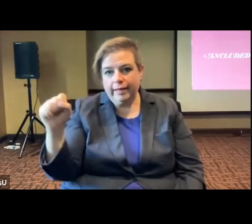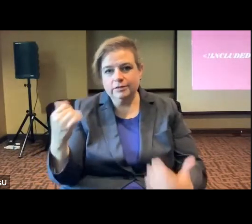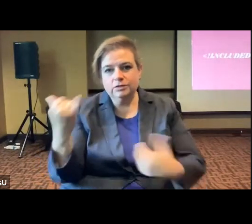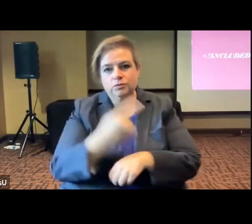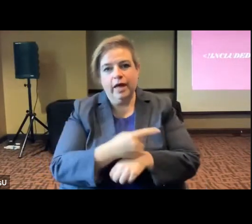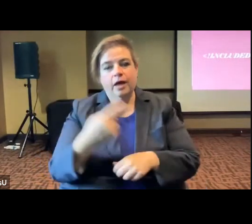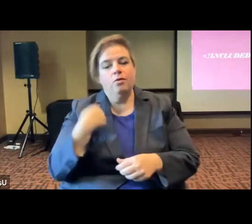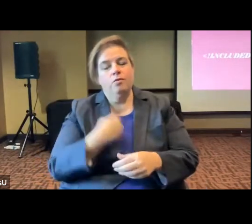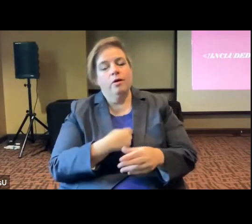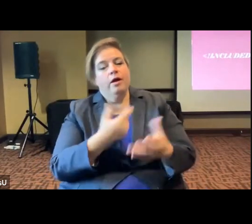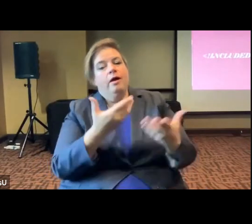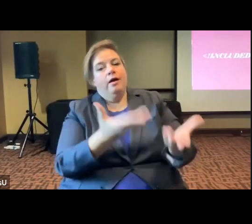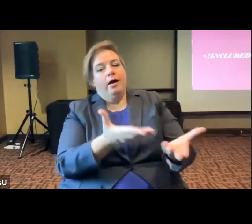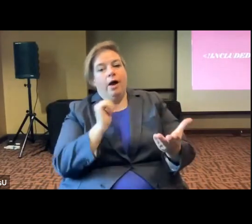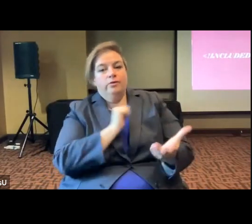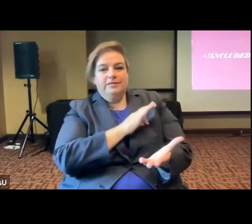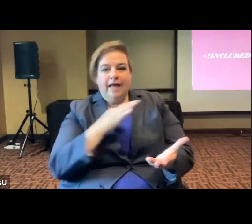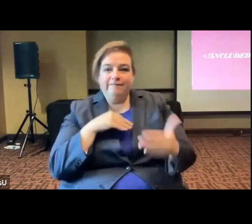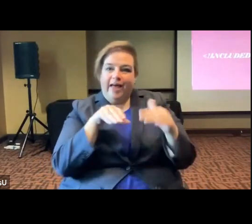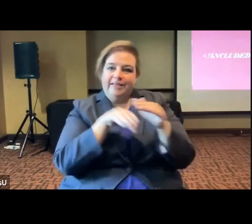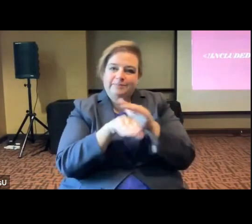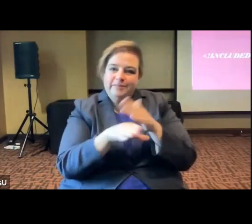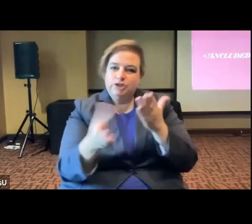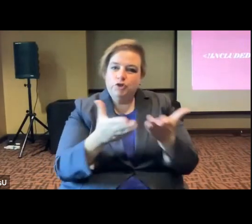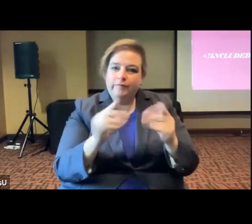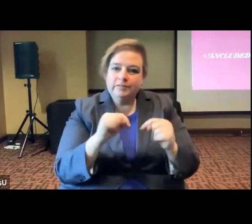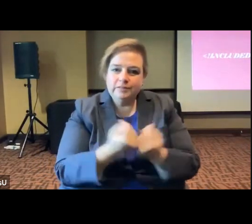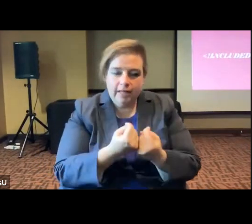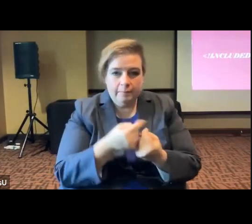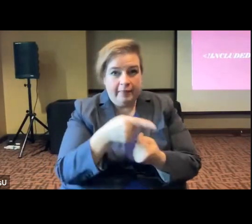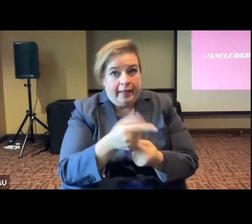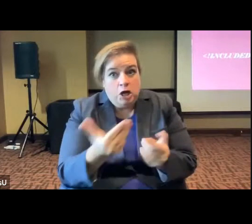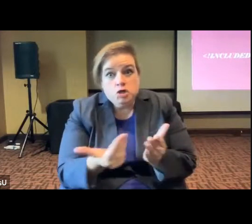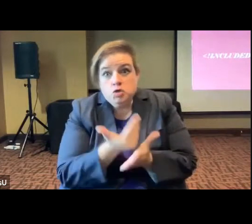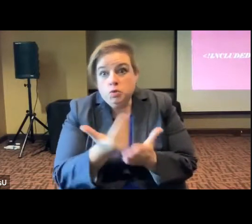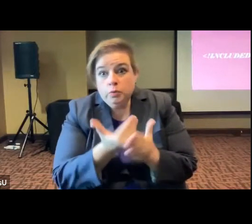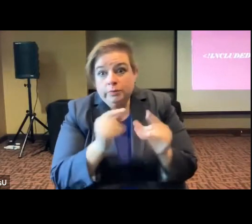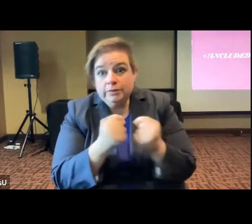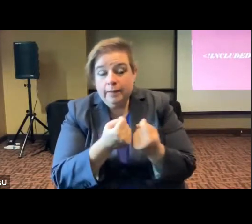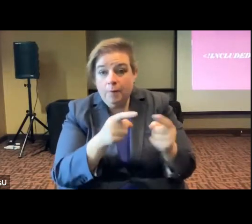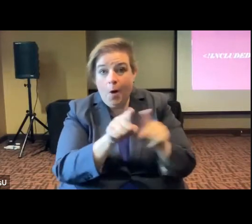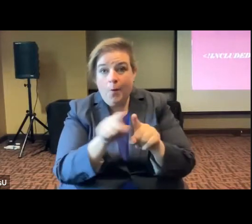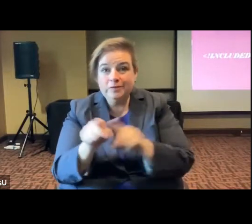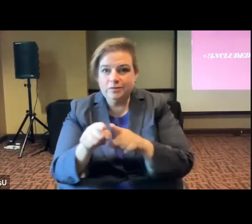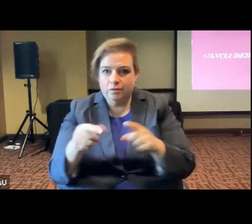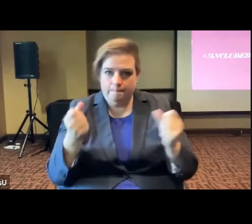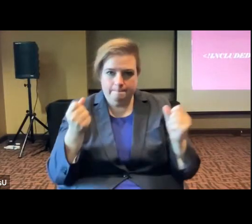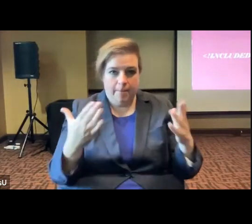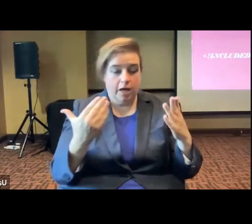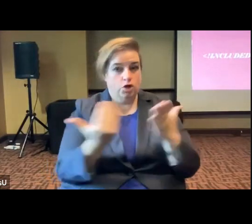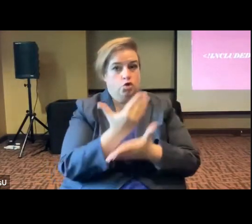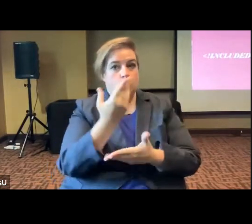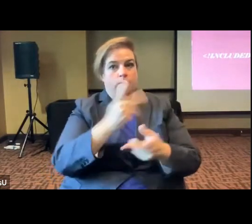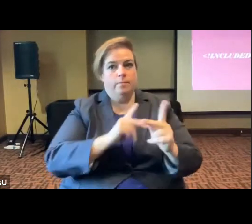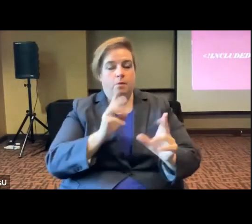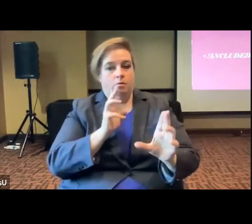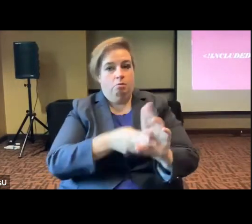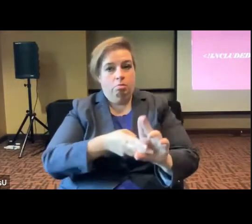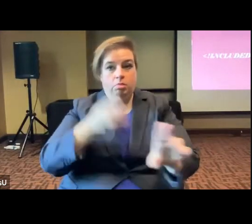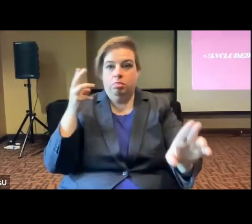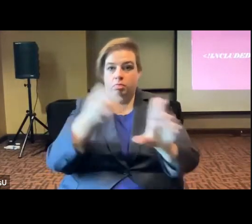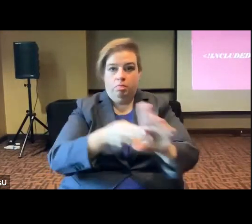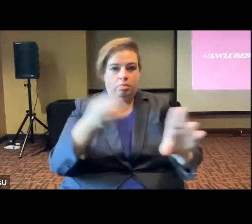round out our staff with our accessibility services team, a very new team. Also, we had a lot of turnover, like so many